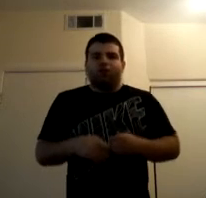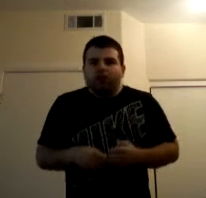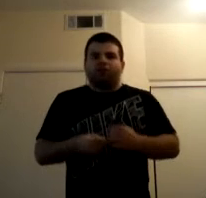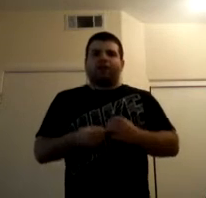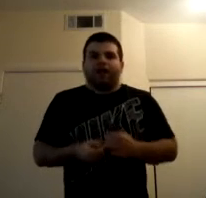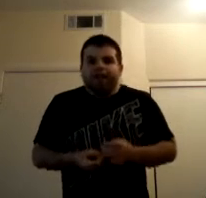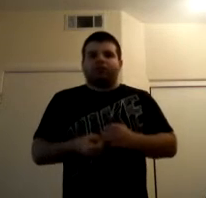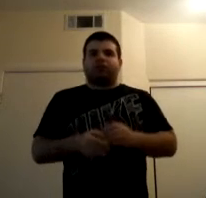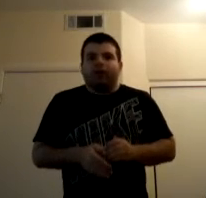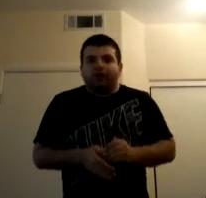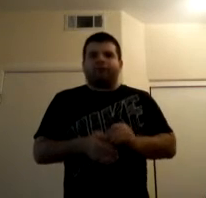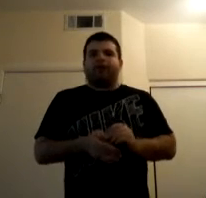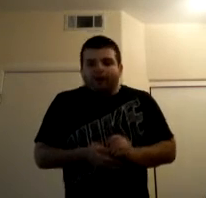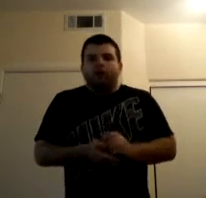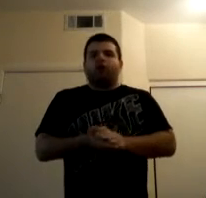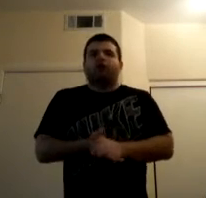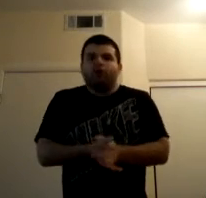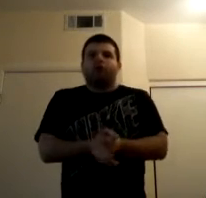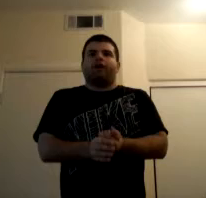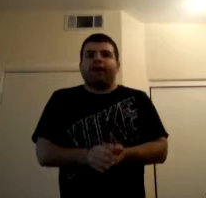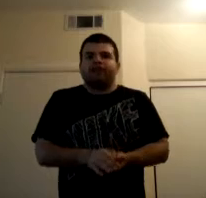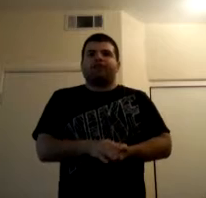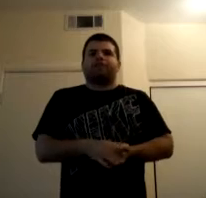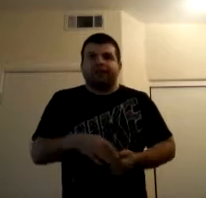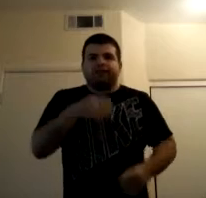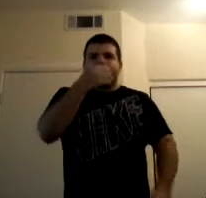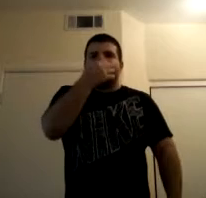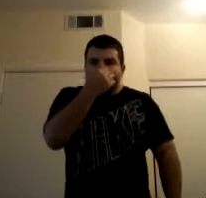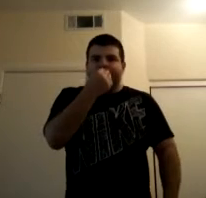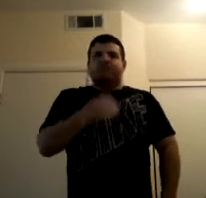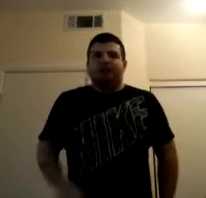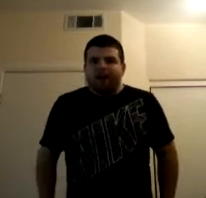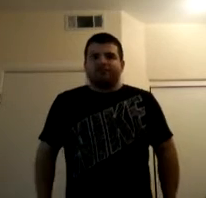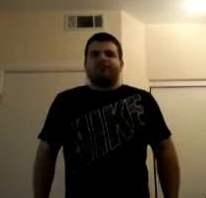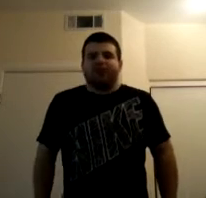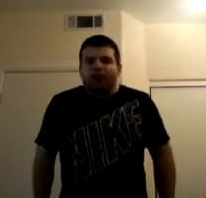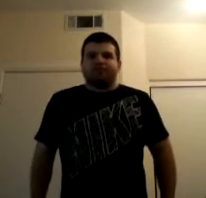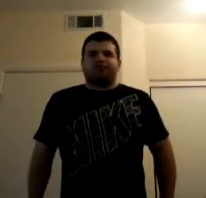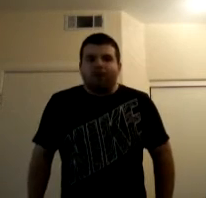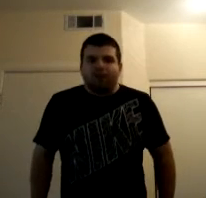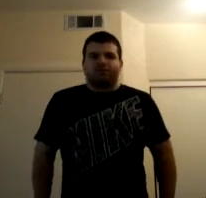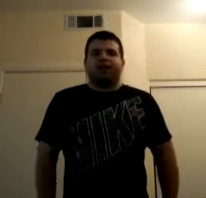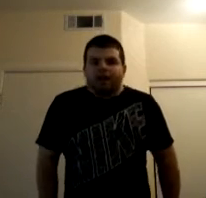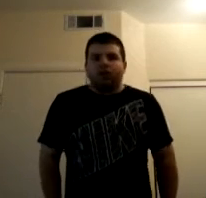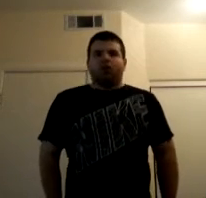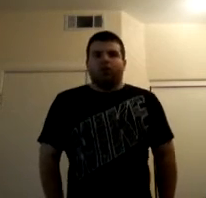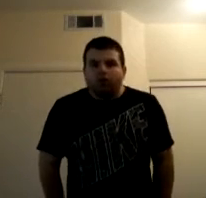Too much damage, you wanna manage. Look, cause they won't get these pinkies Spanish. Cop them lawless, no pesado. Vivo